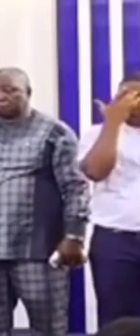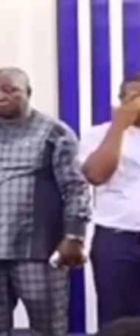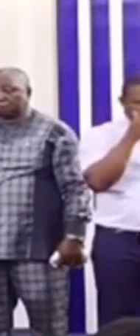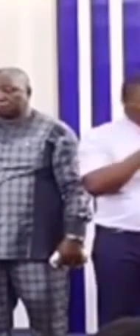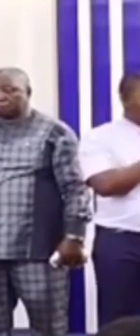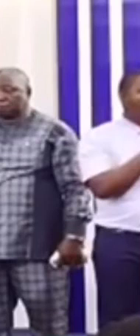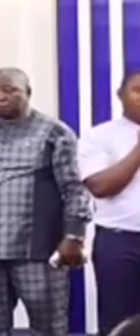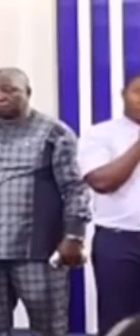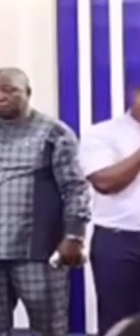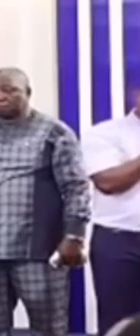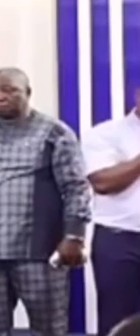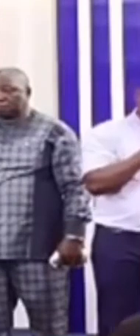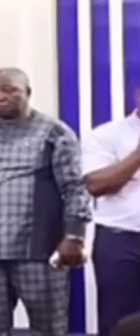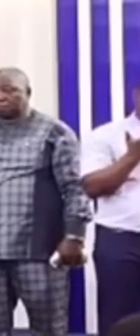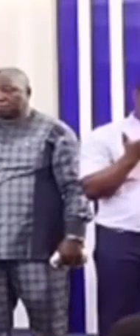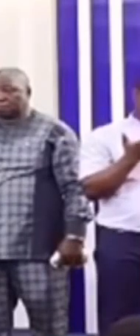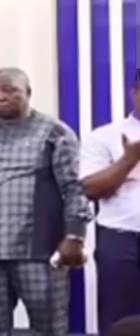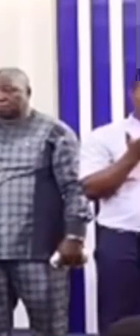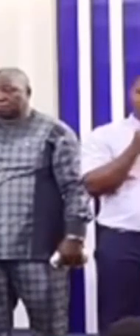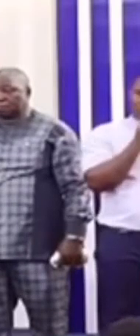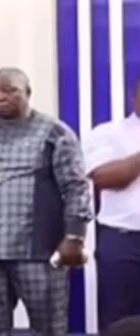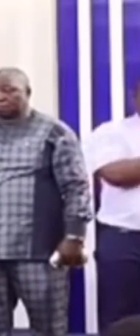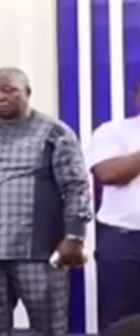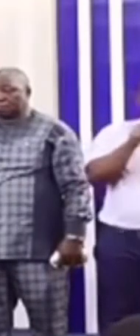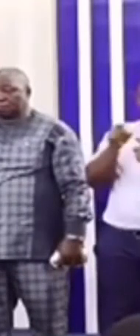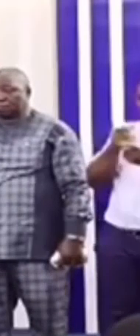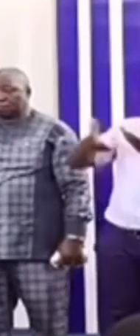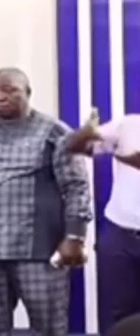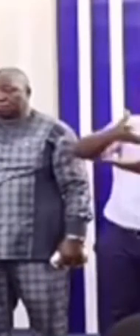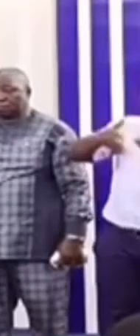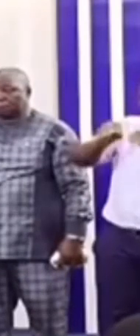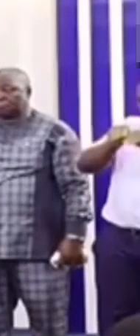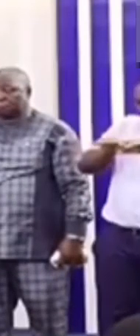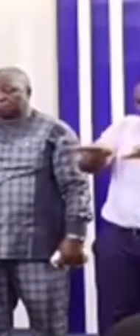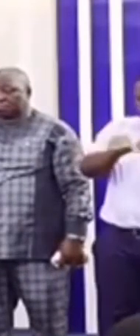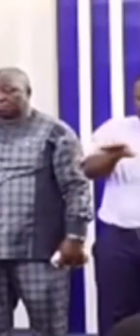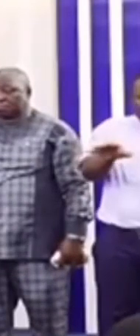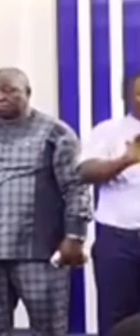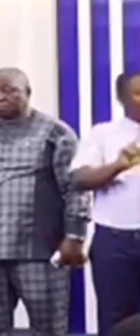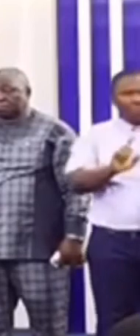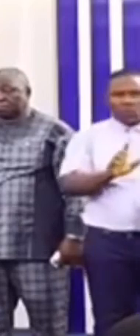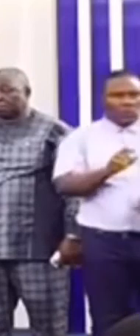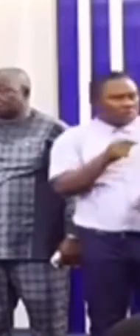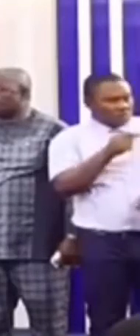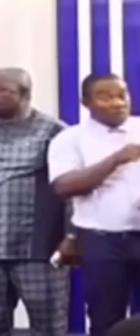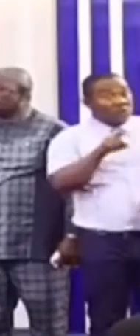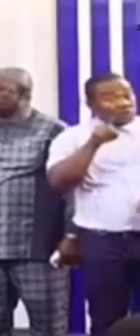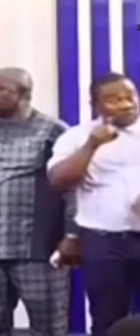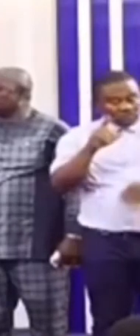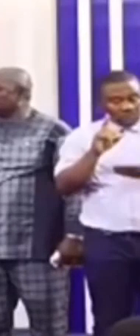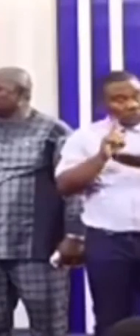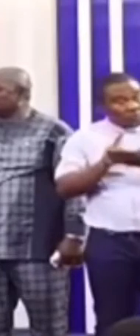safe, especially those who don't have the condition, do not have to mix with other patients and spread the disease, and also doctors, nurses, and